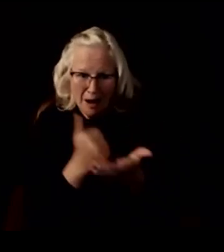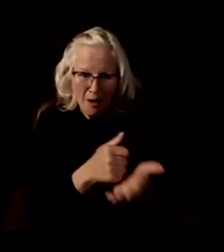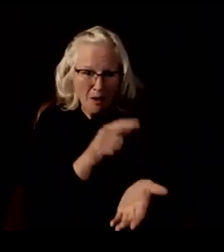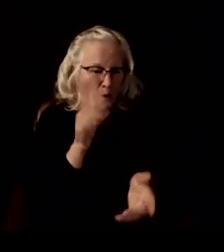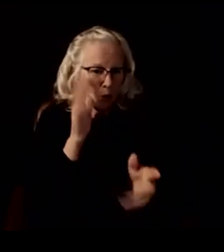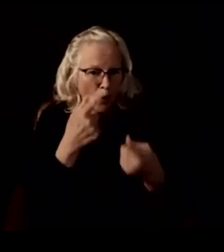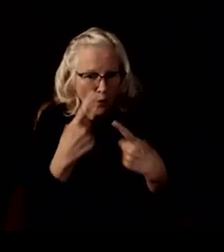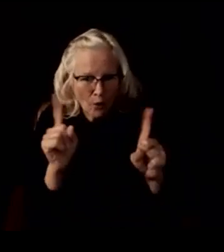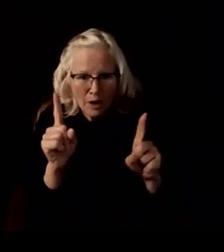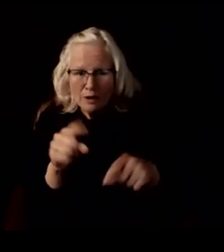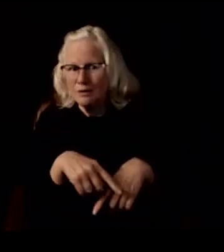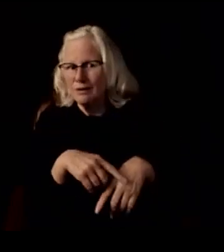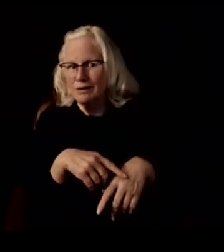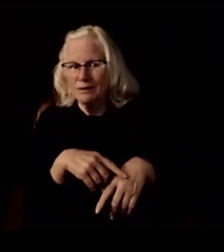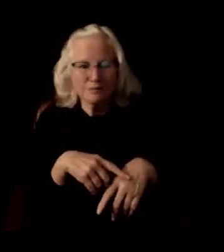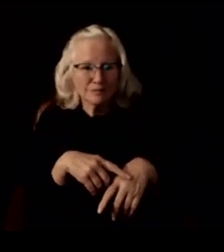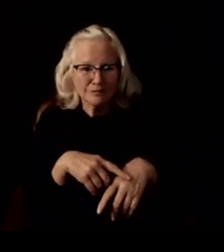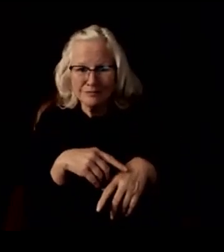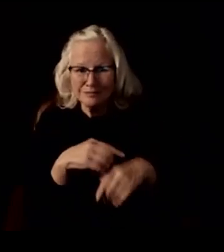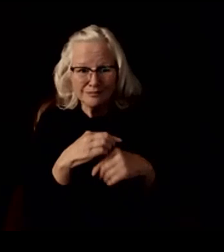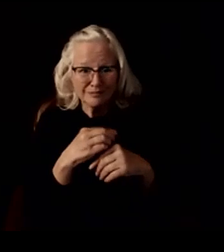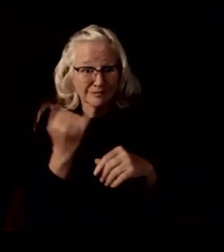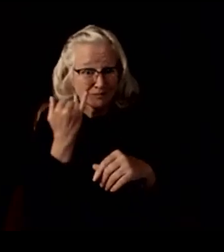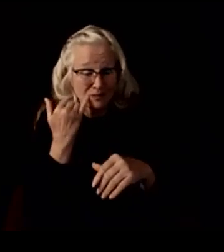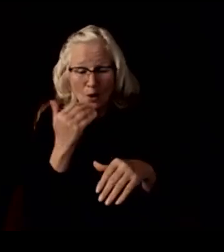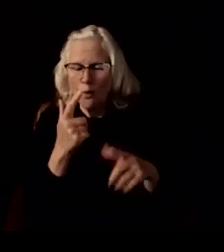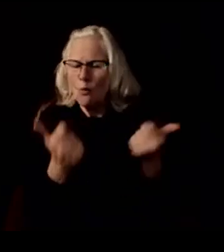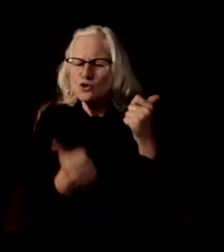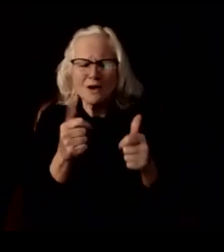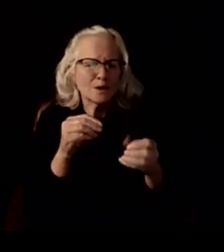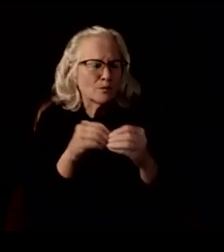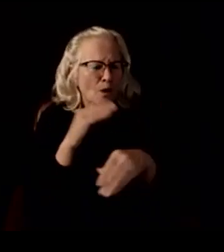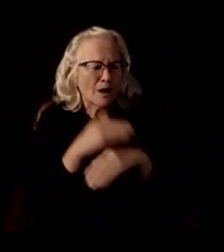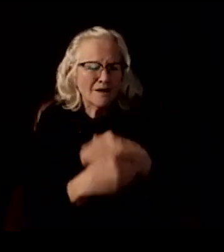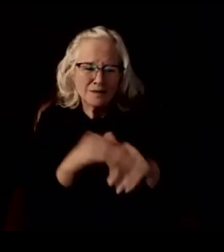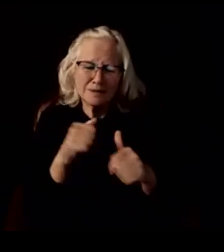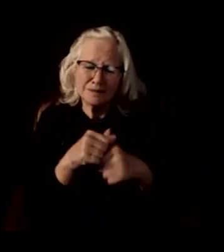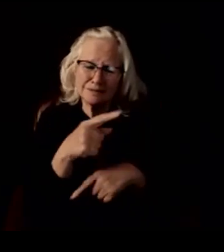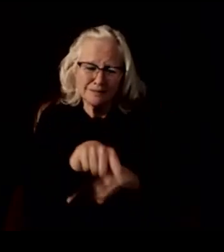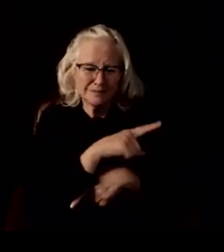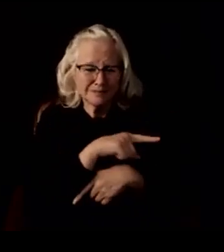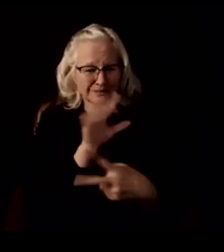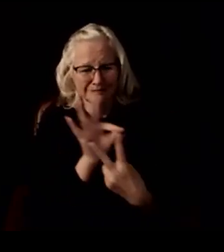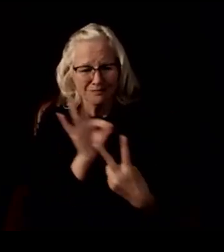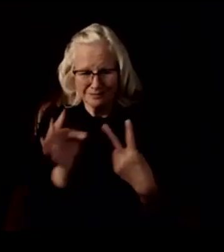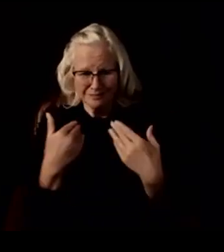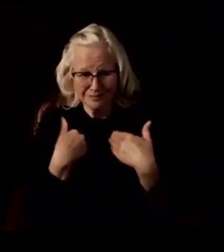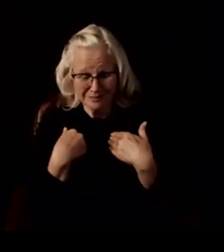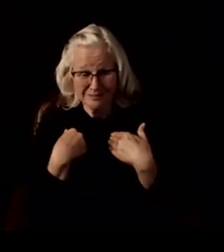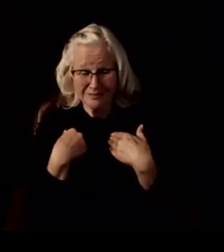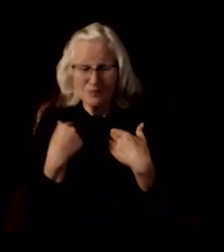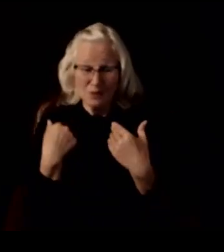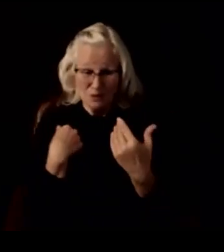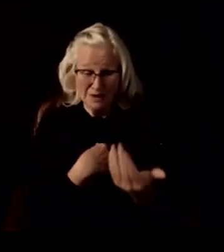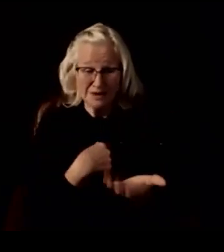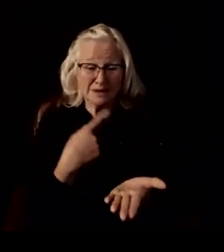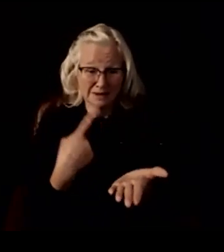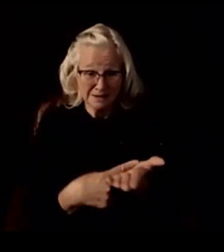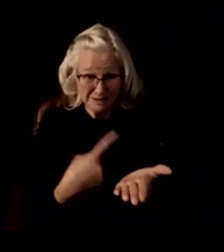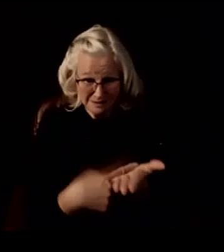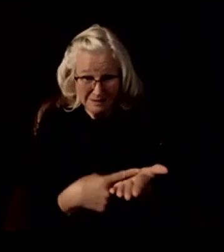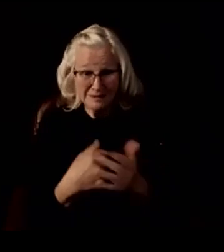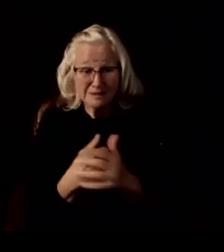most comfortable? All of those things. So I think even as we discussed lots of details, the takeaway message